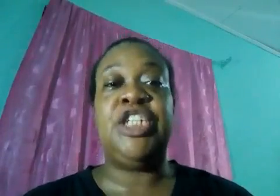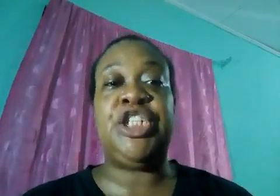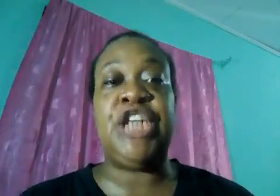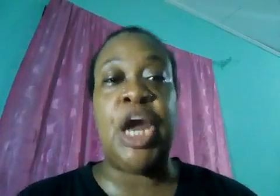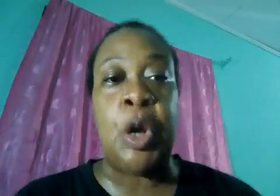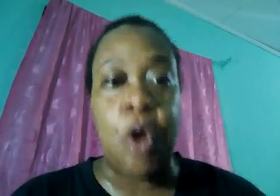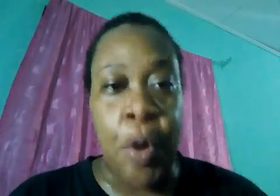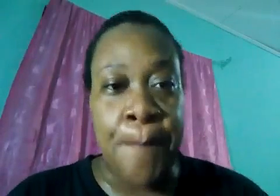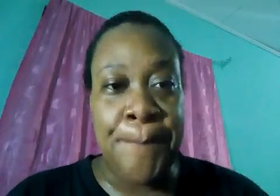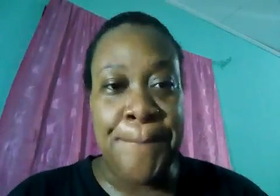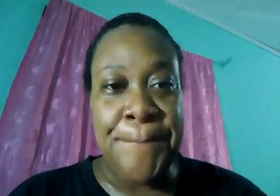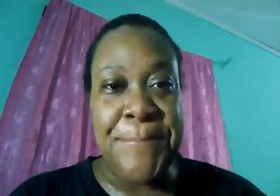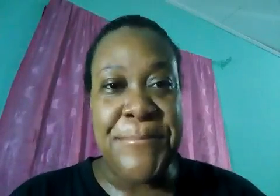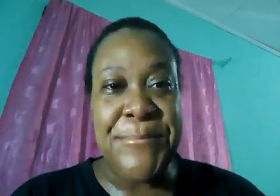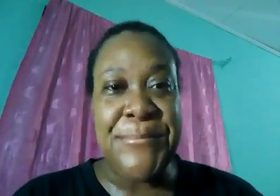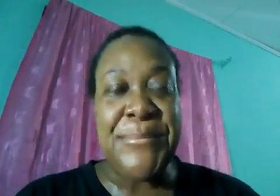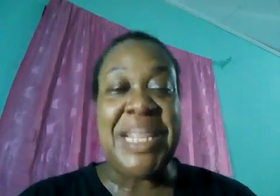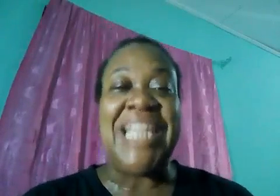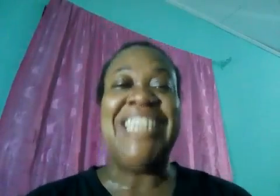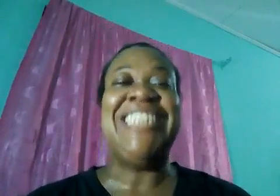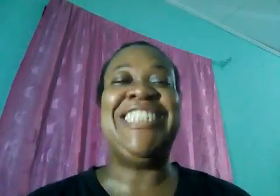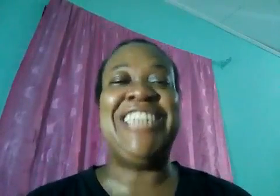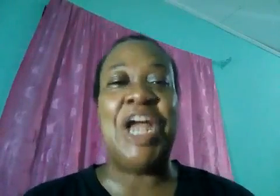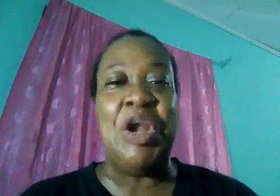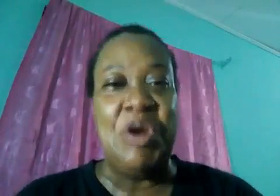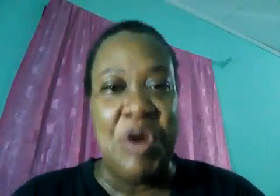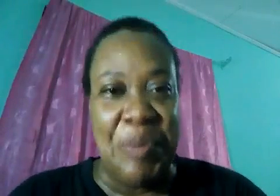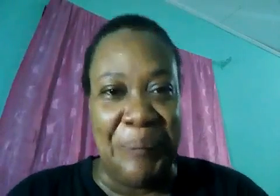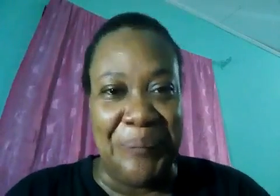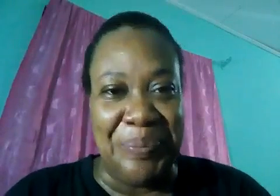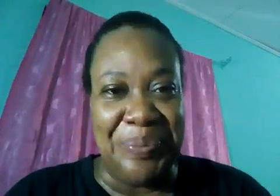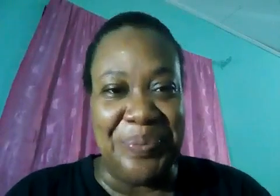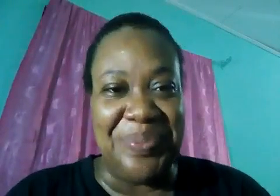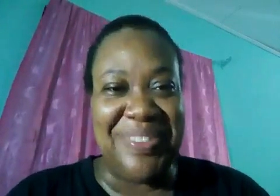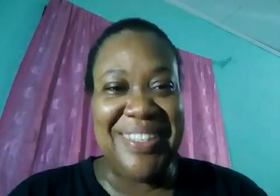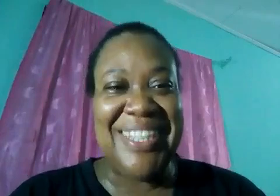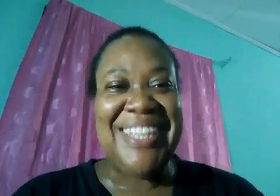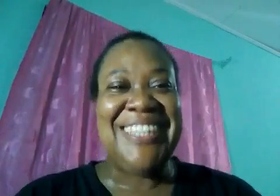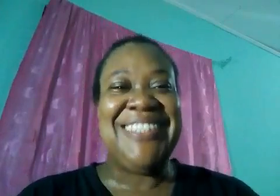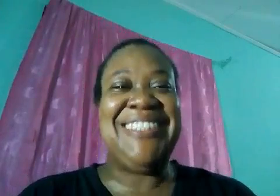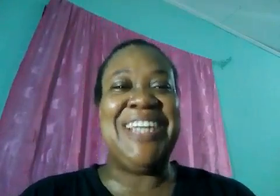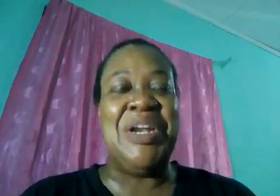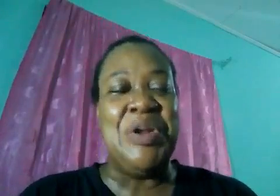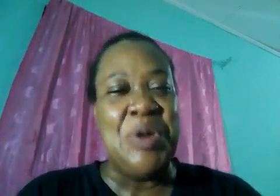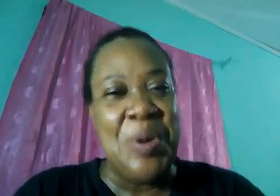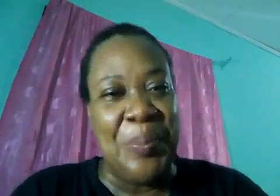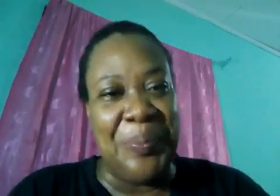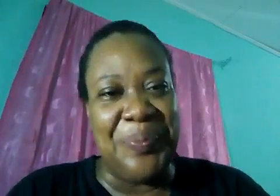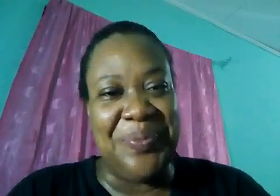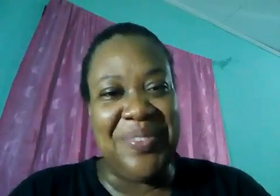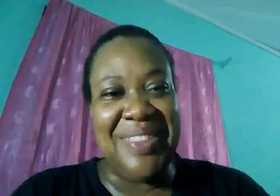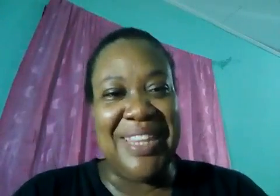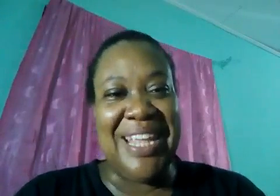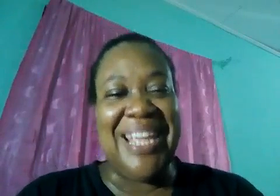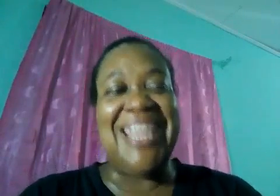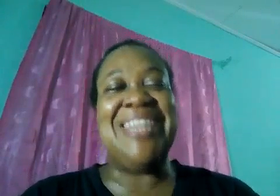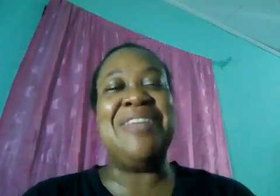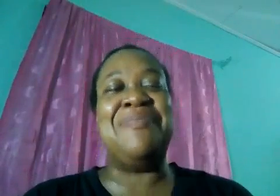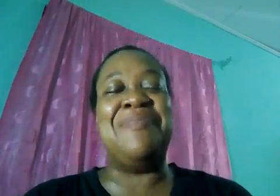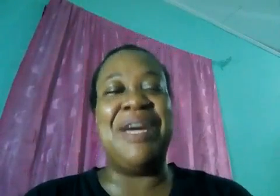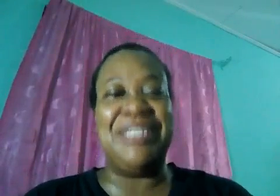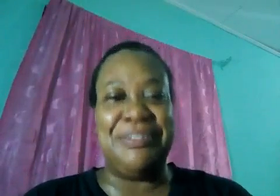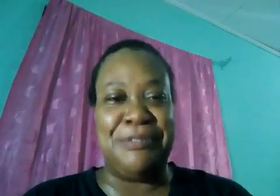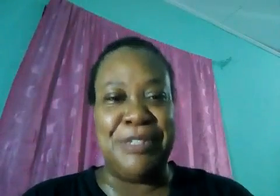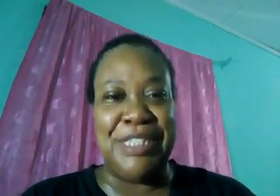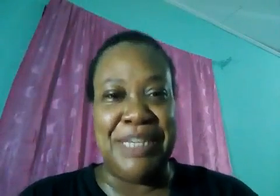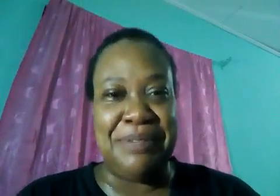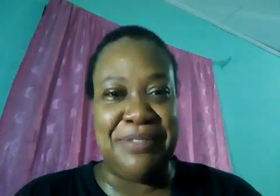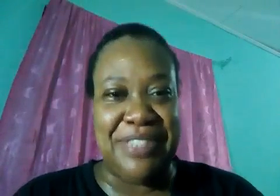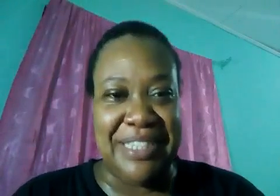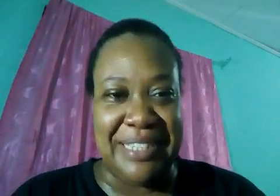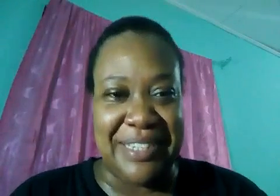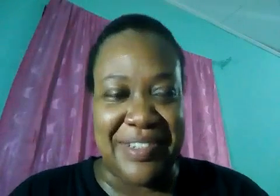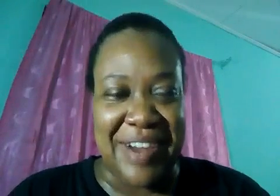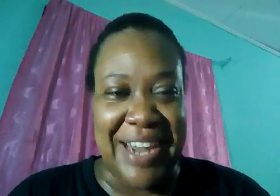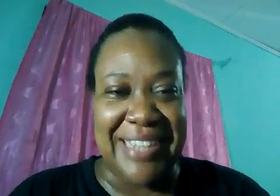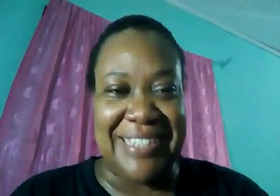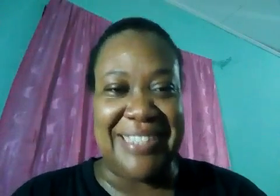Shalom. Shalom. Shalom. In the mighty full name of Jesus Christ.